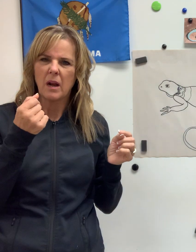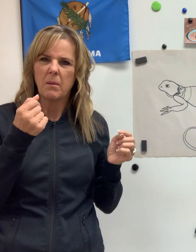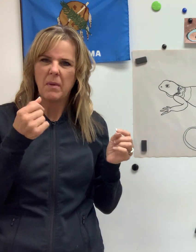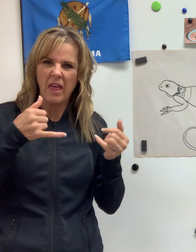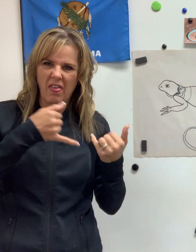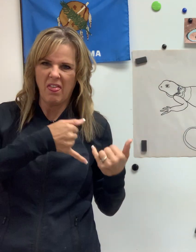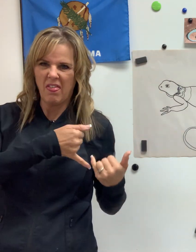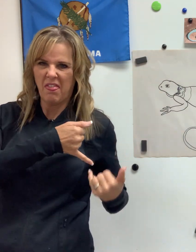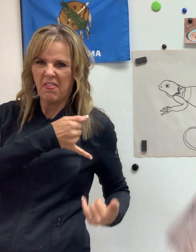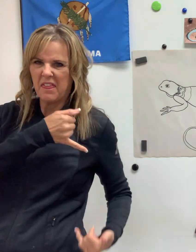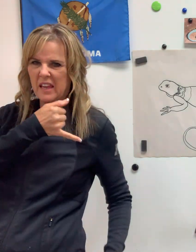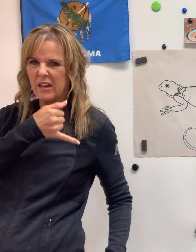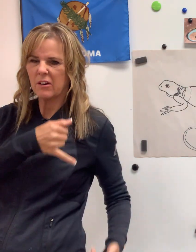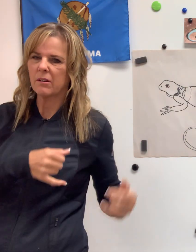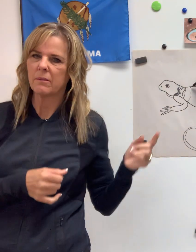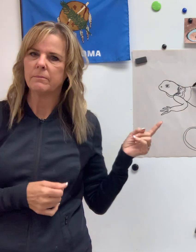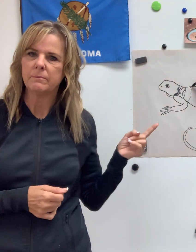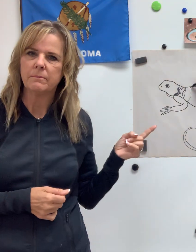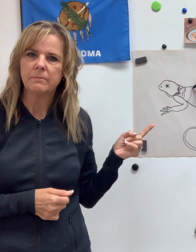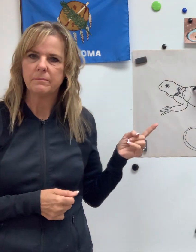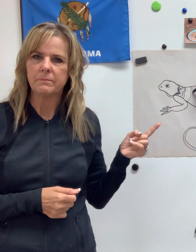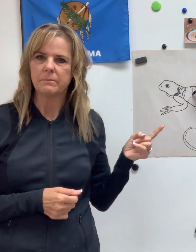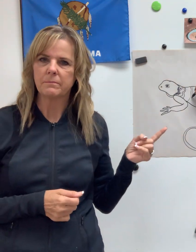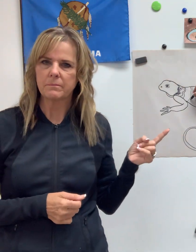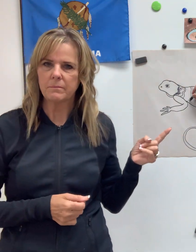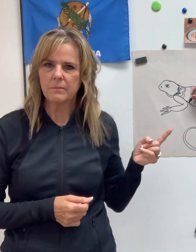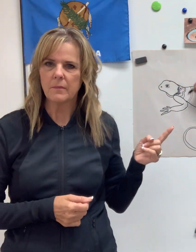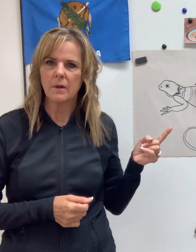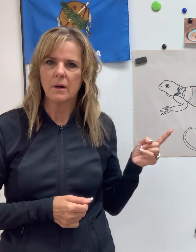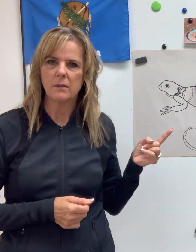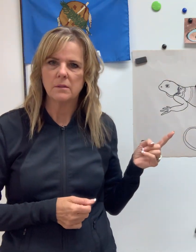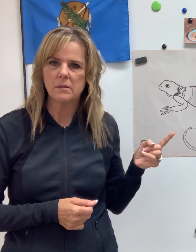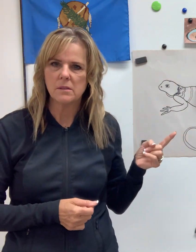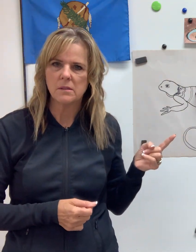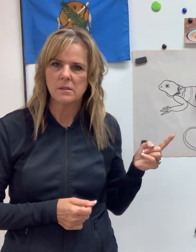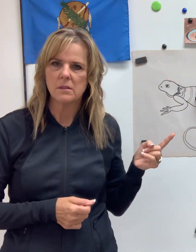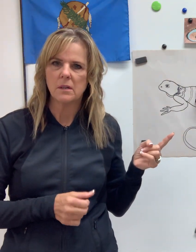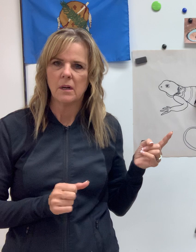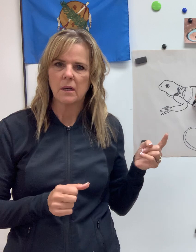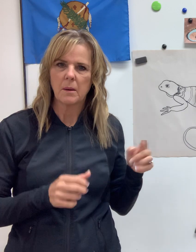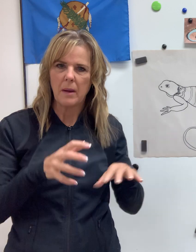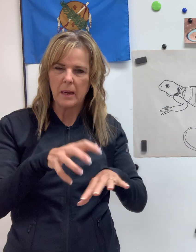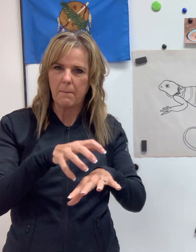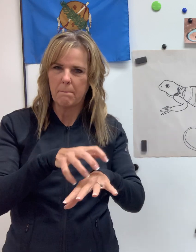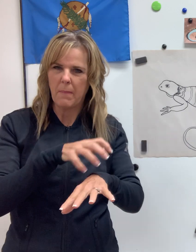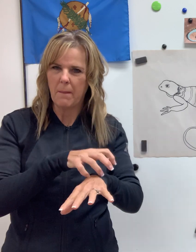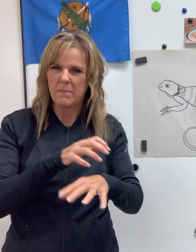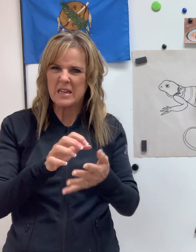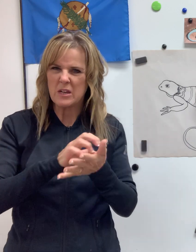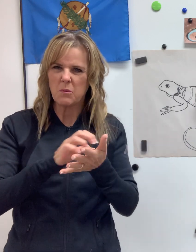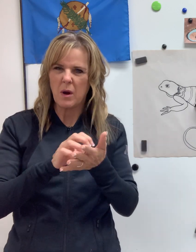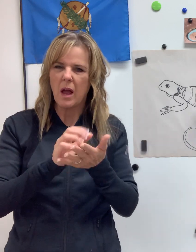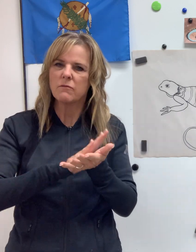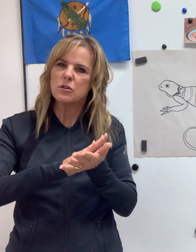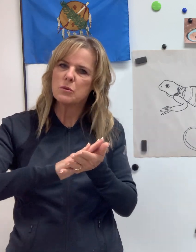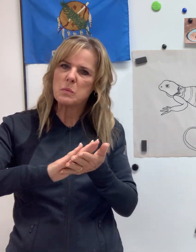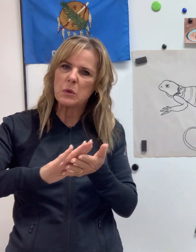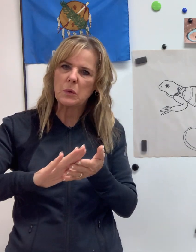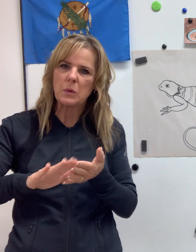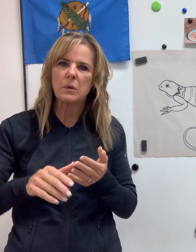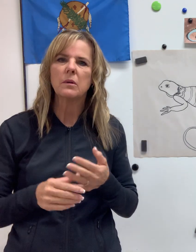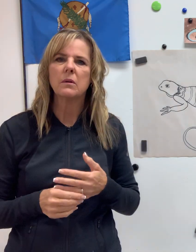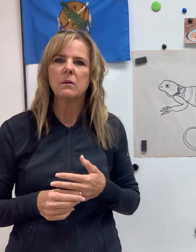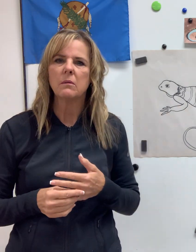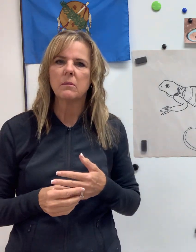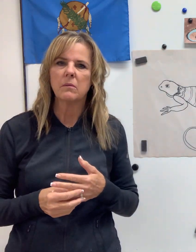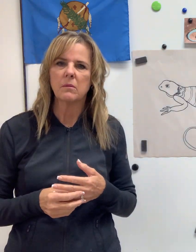than the collar, as you can see. So I can make these sort of thin stripes. I can make them bumpy or rough or smooth. I could even,